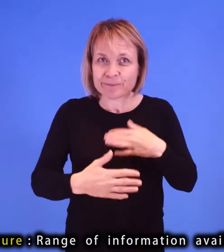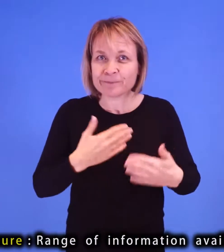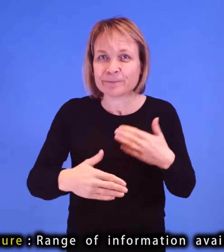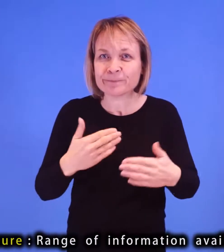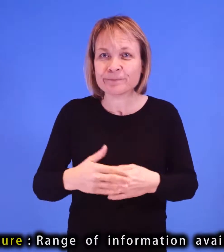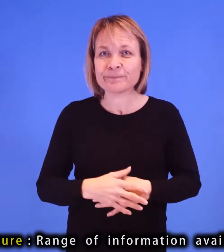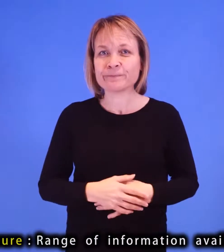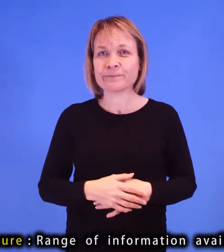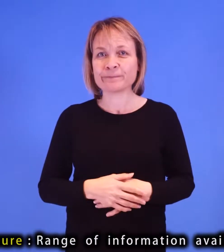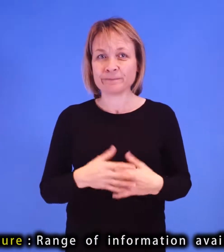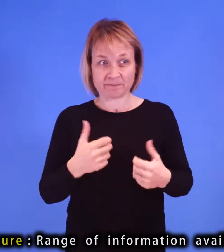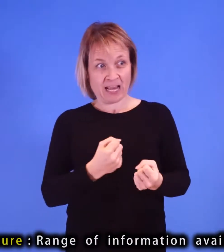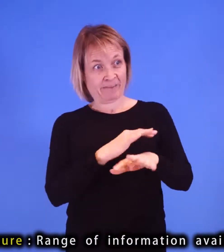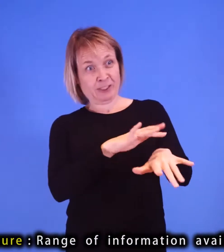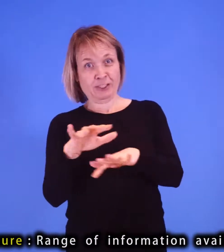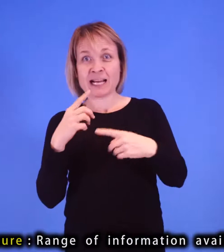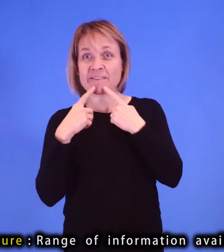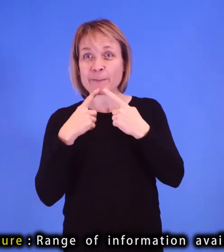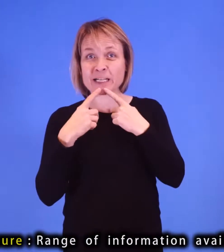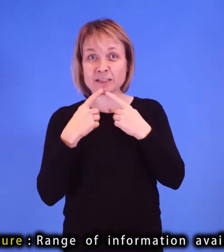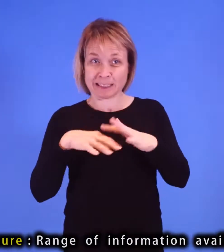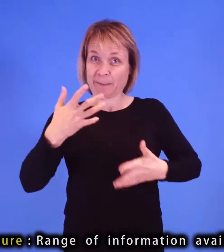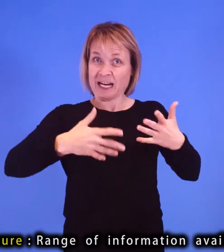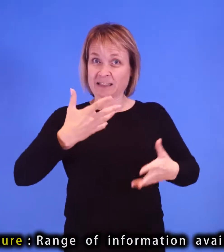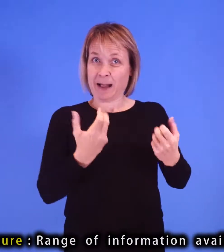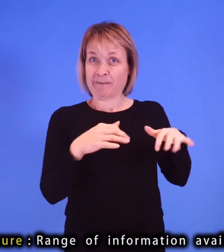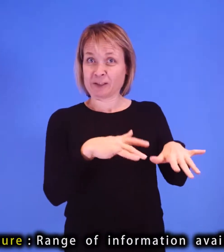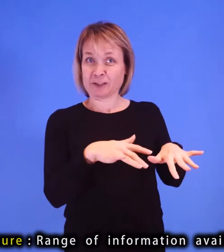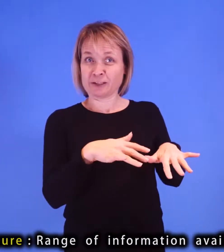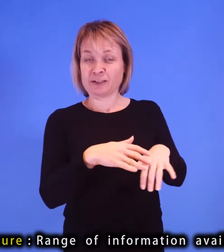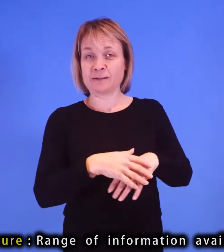Measure. Range of information available in BSL.